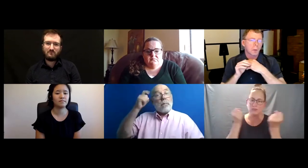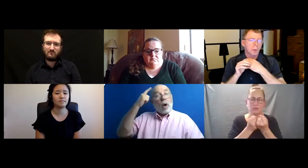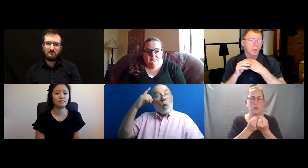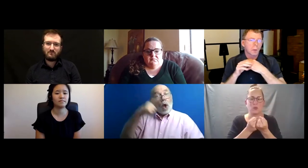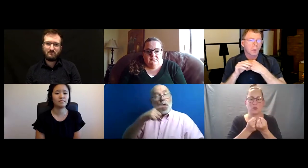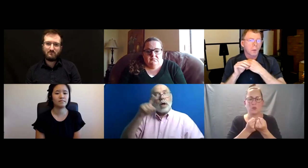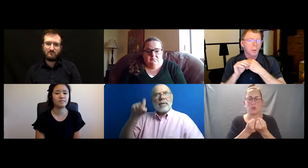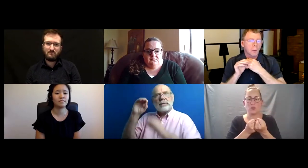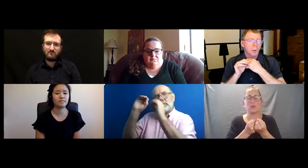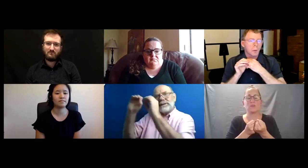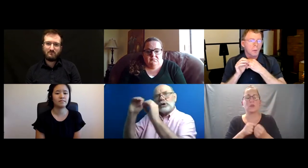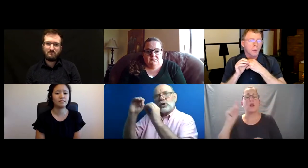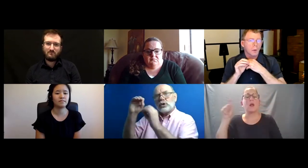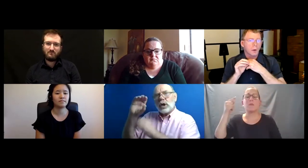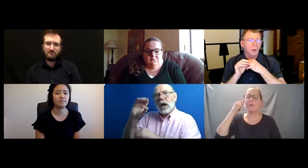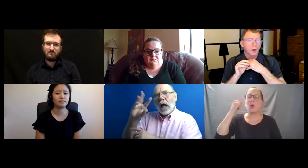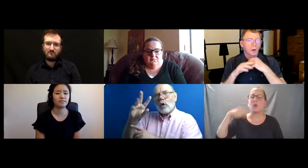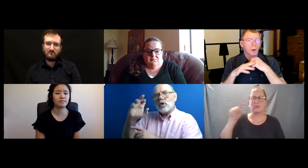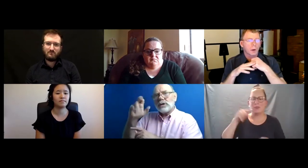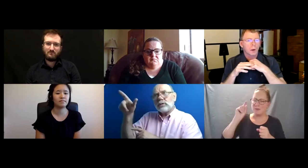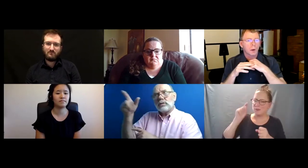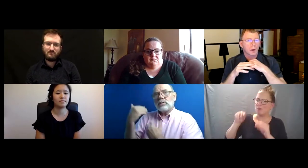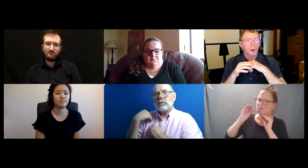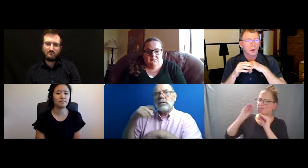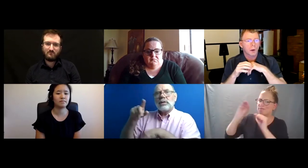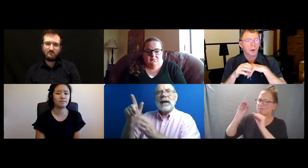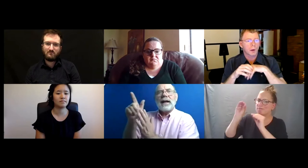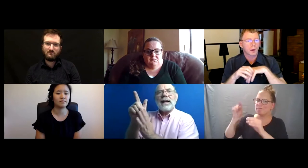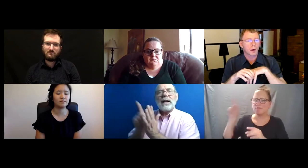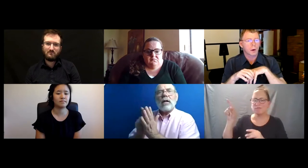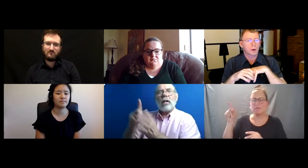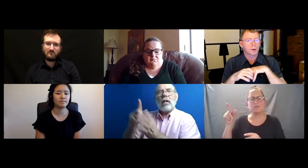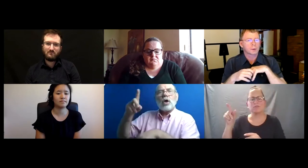significance. Employers need to be